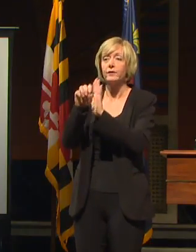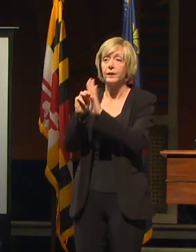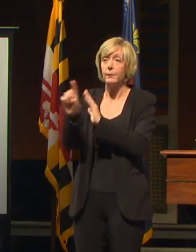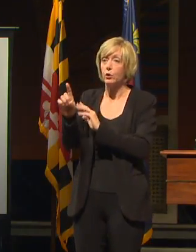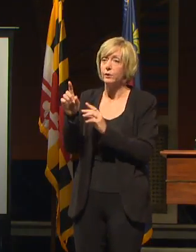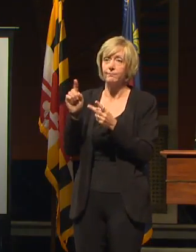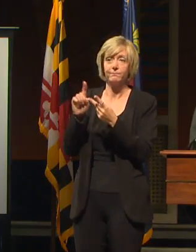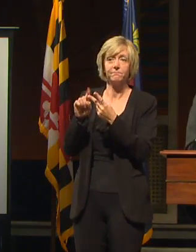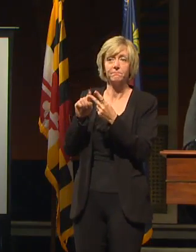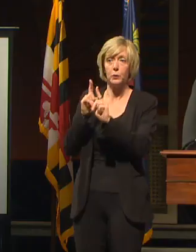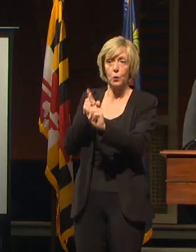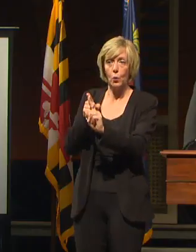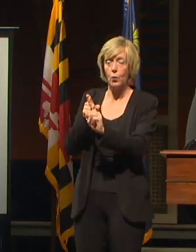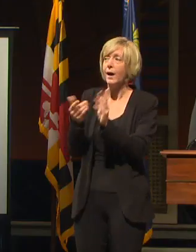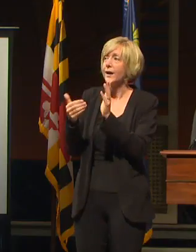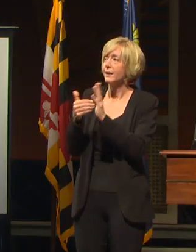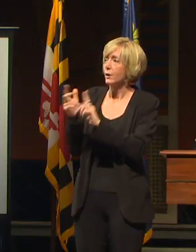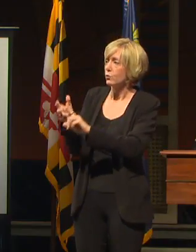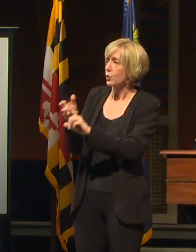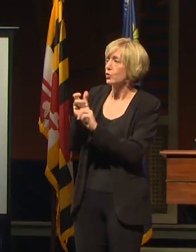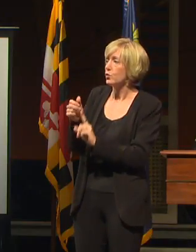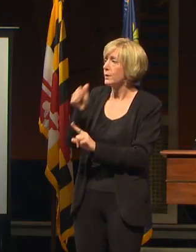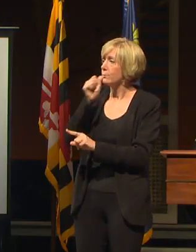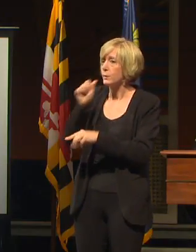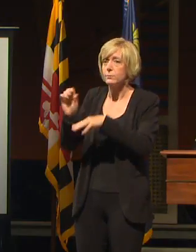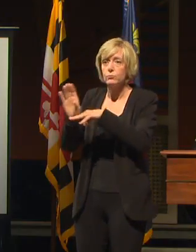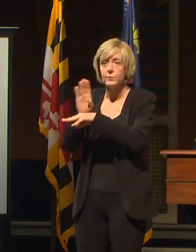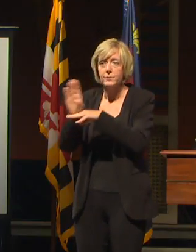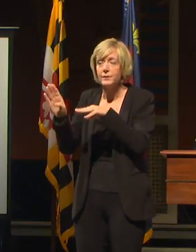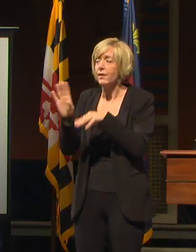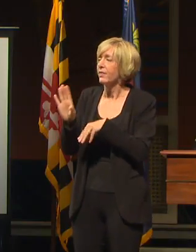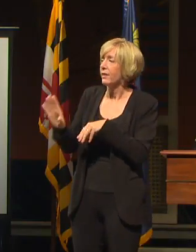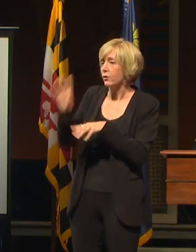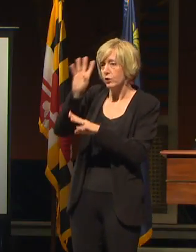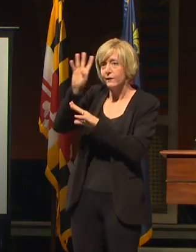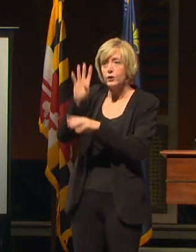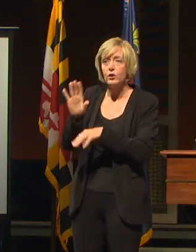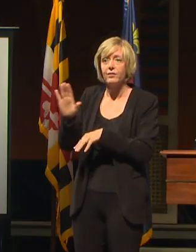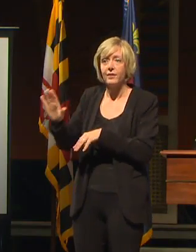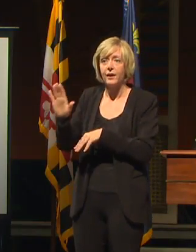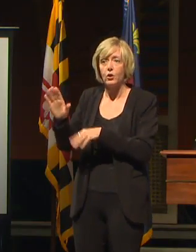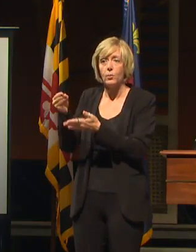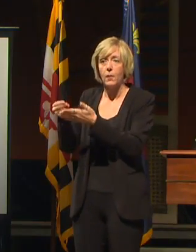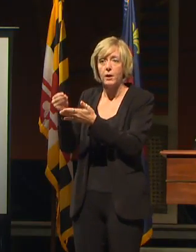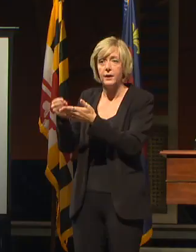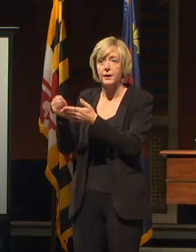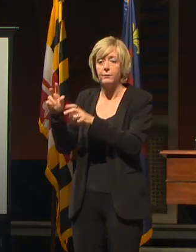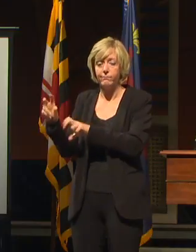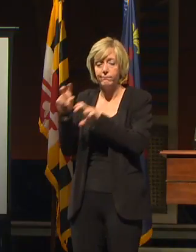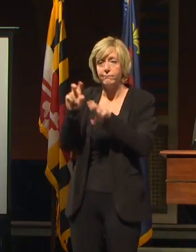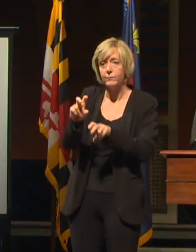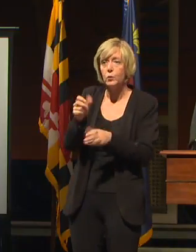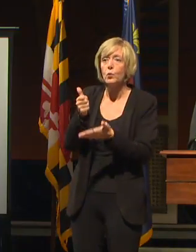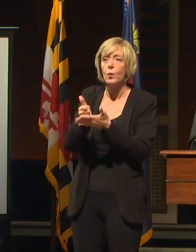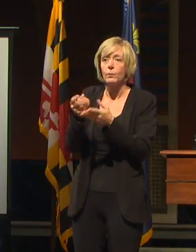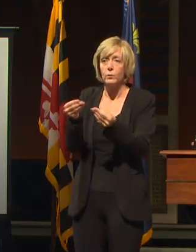We're bringing in that private sector investment, that private sector innovation, bringing these solutions to the citizens of Maryland.